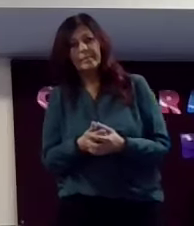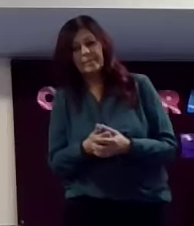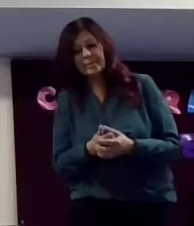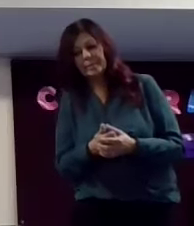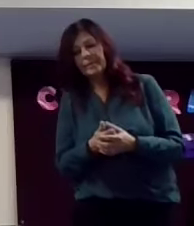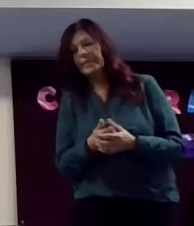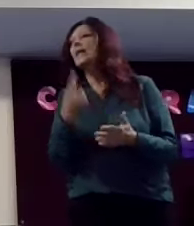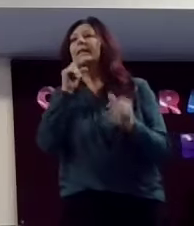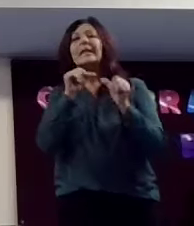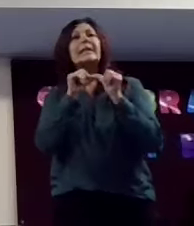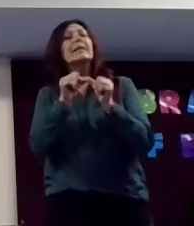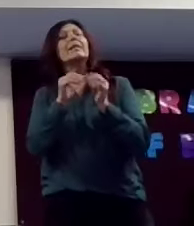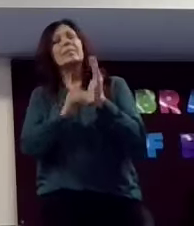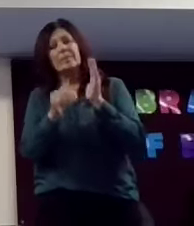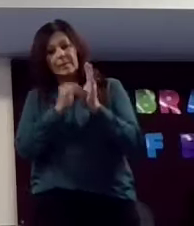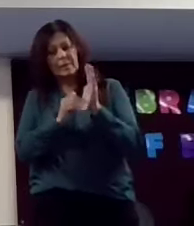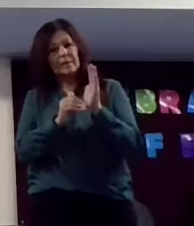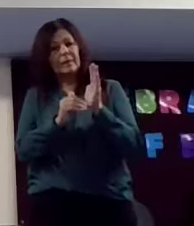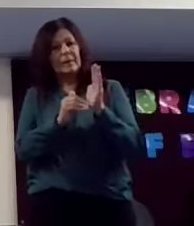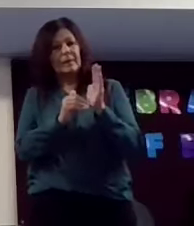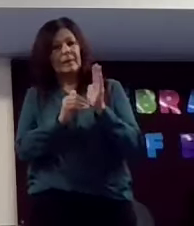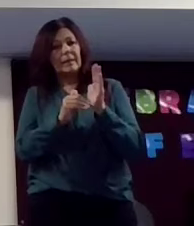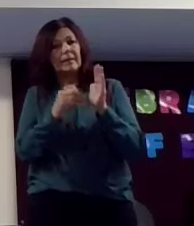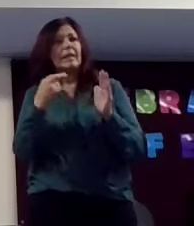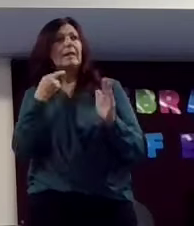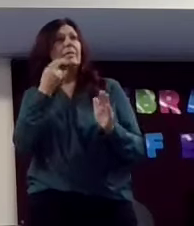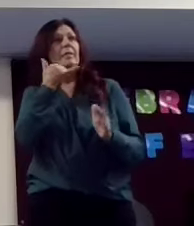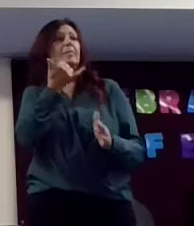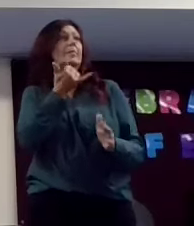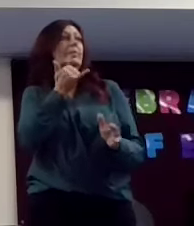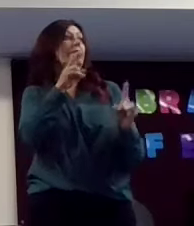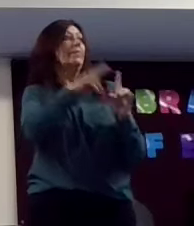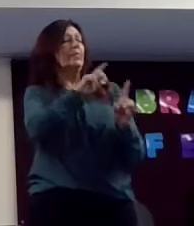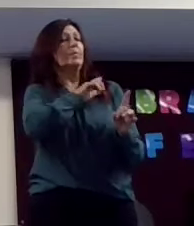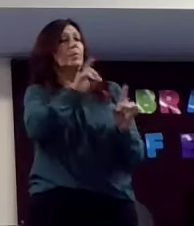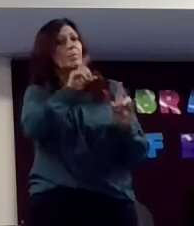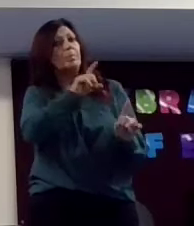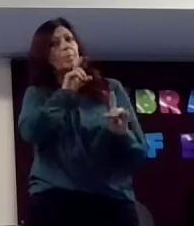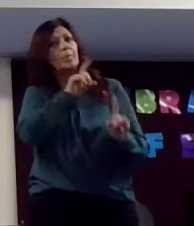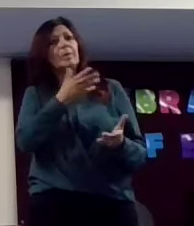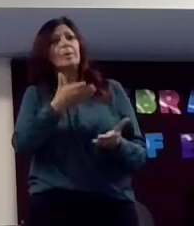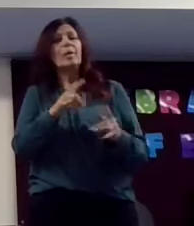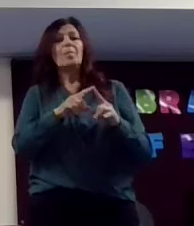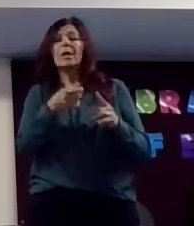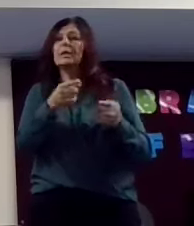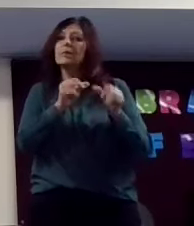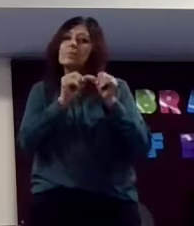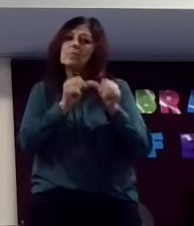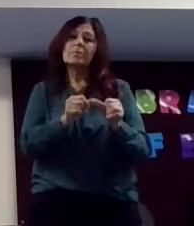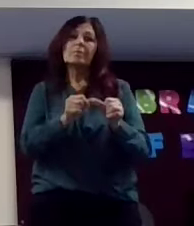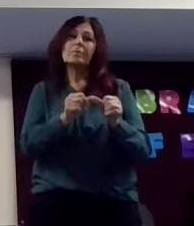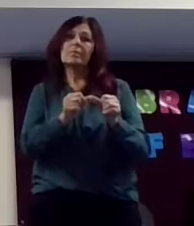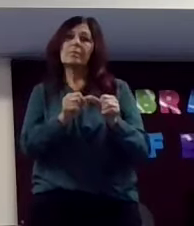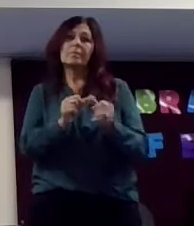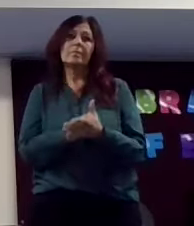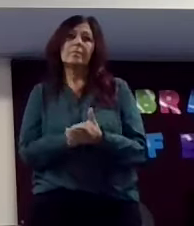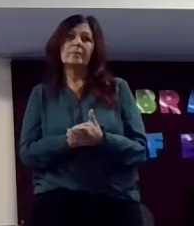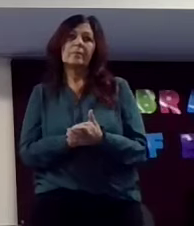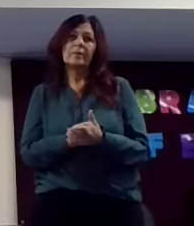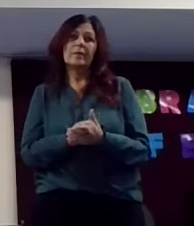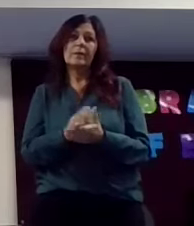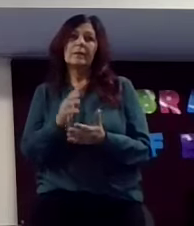the offender keeps doing it, and the victim keeps on the police reports, right? But the offender keeps offending,